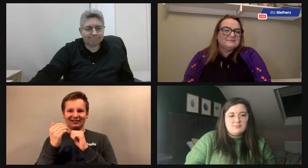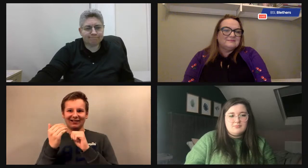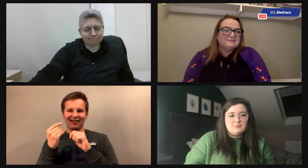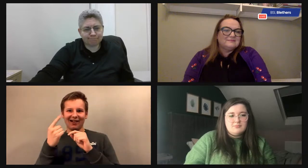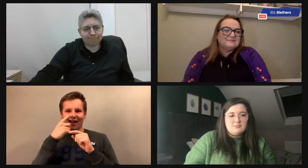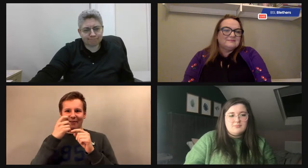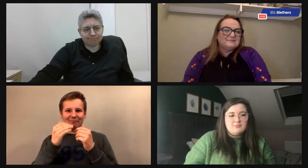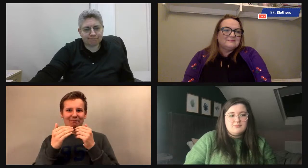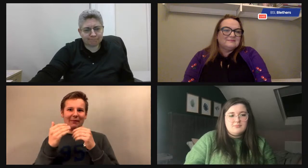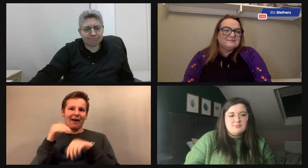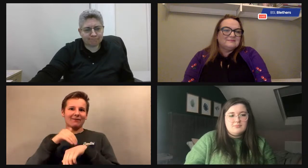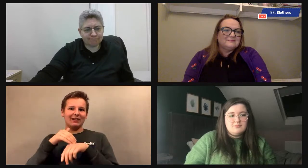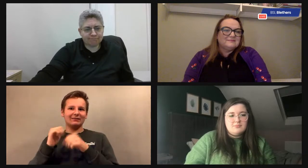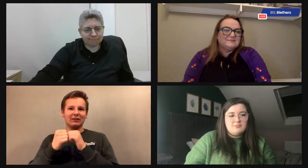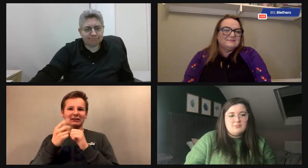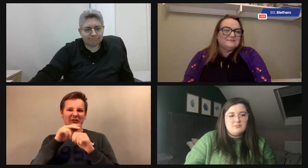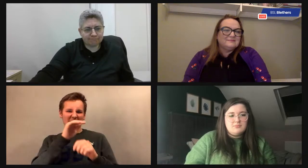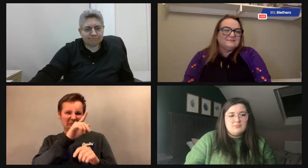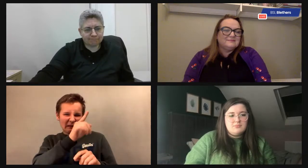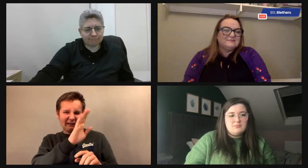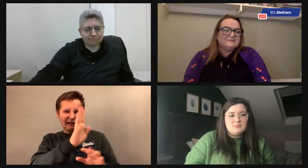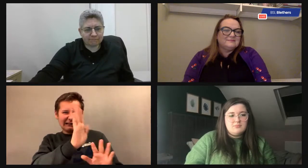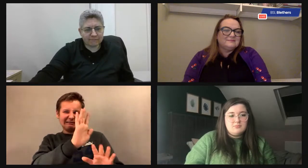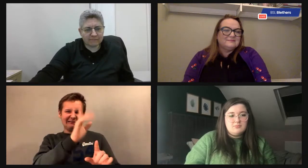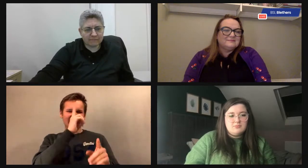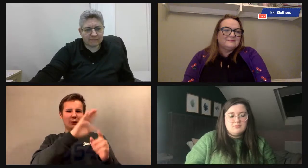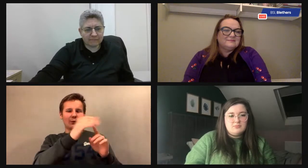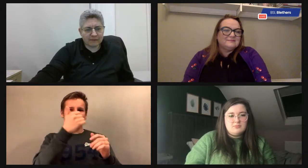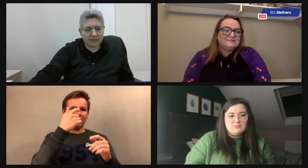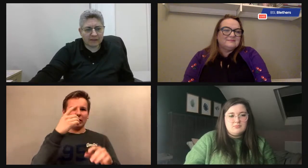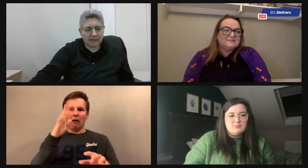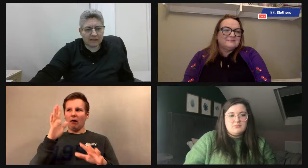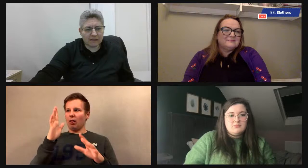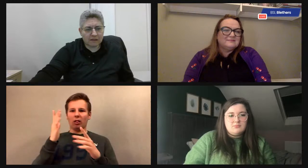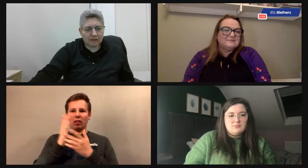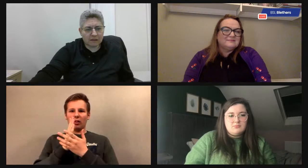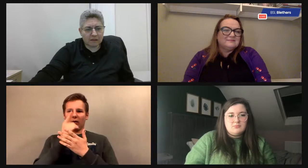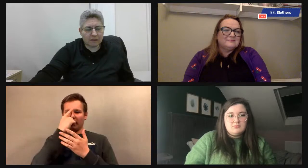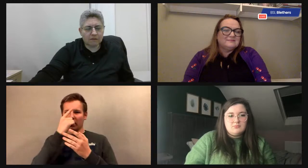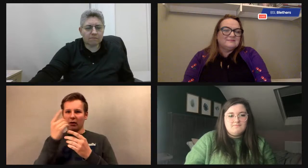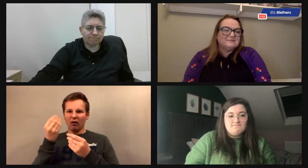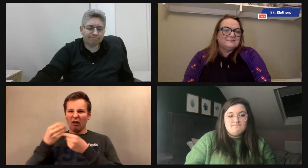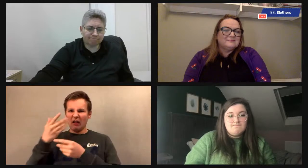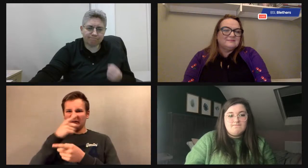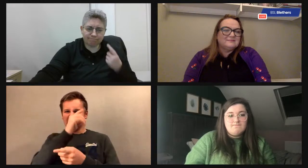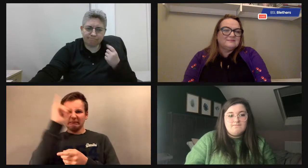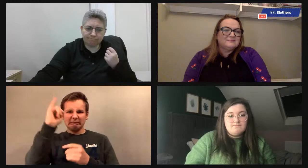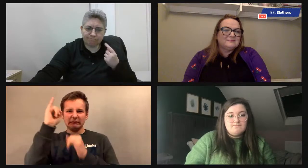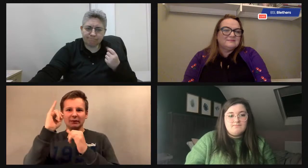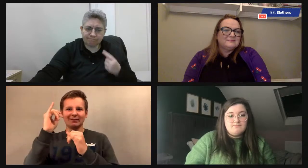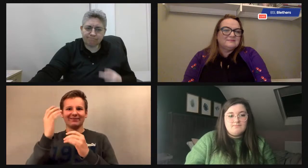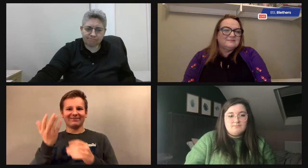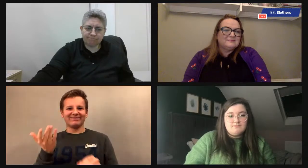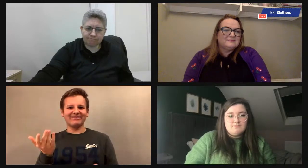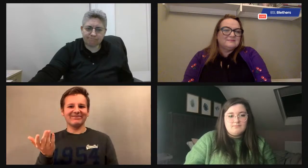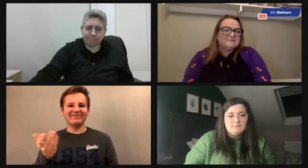Absolutely. I would love to be able to, talk to my friends and discuss these